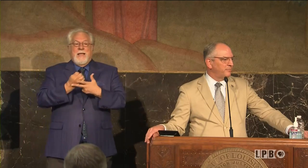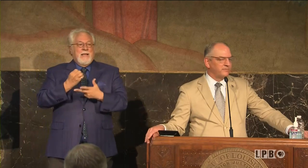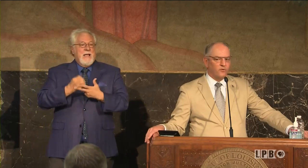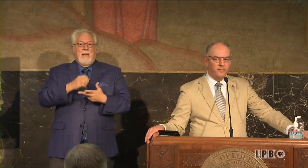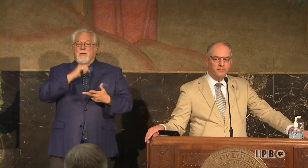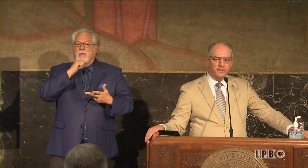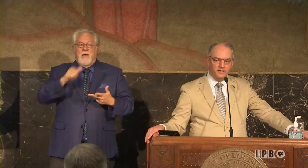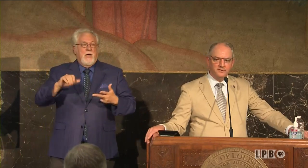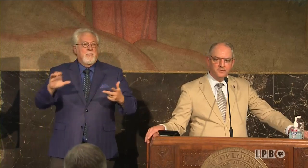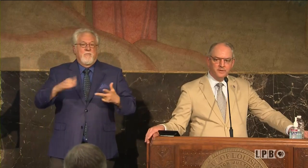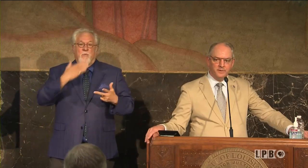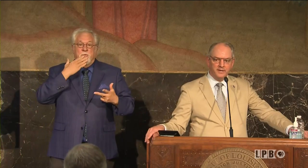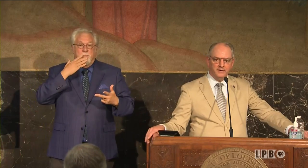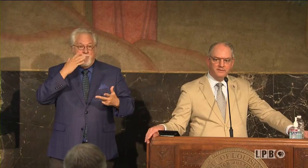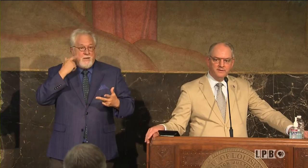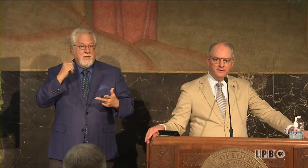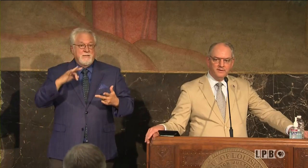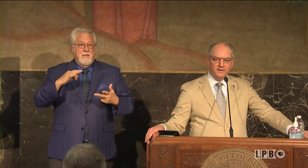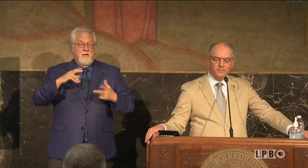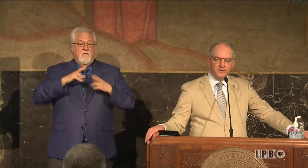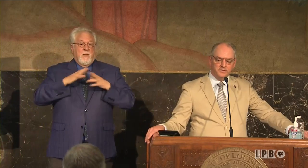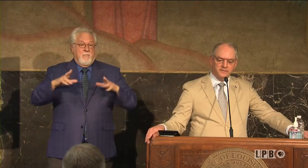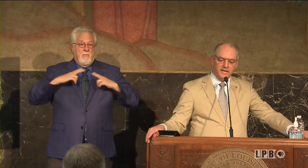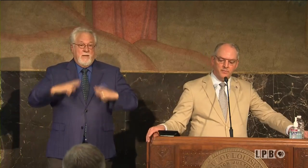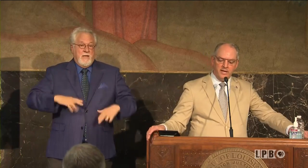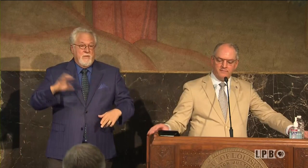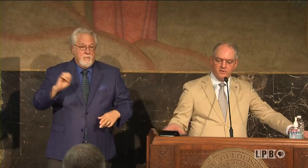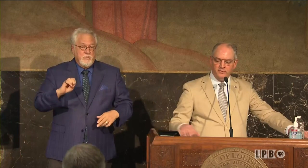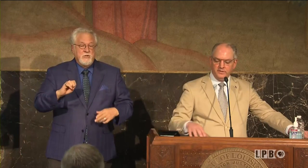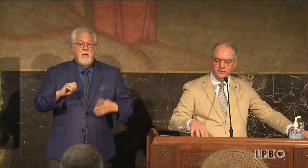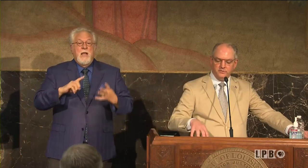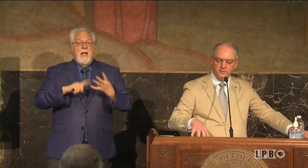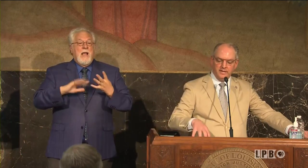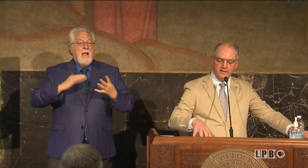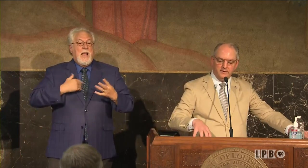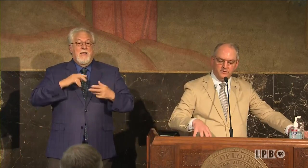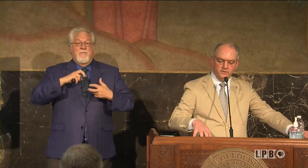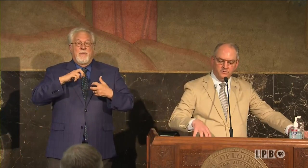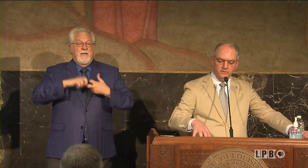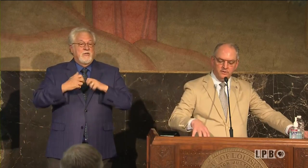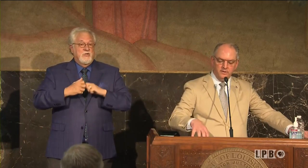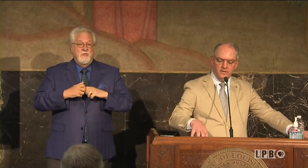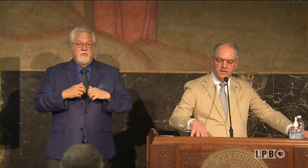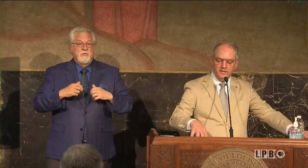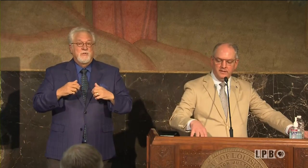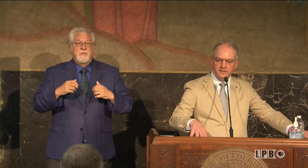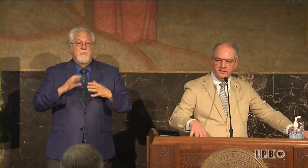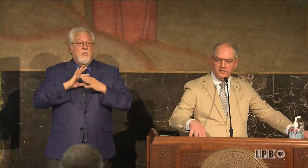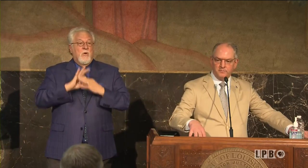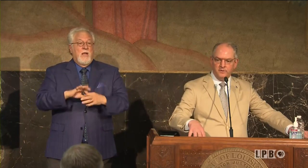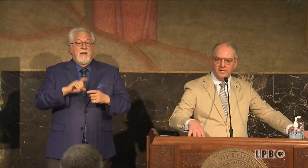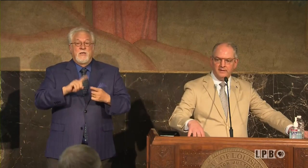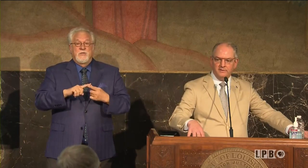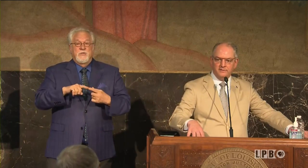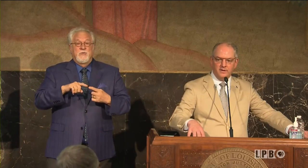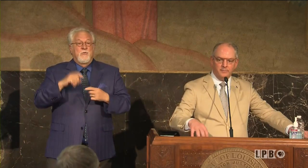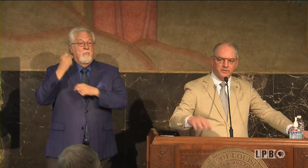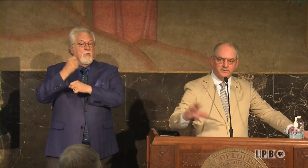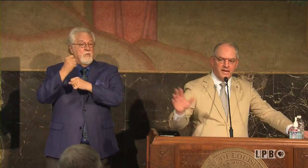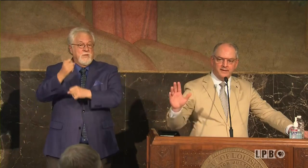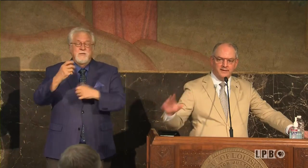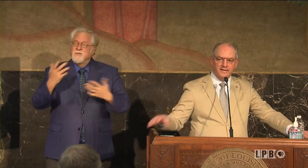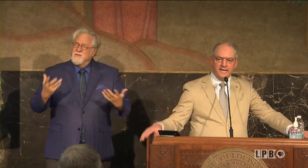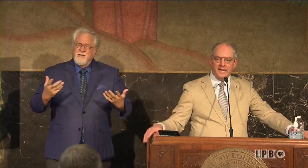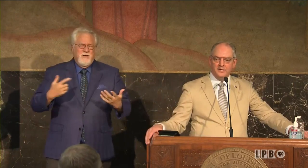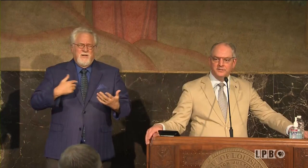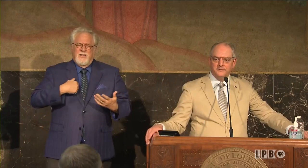not performing because of the public health emergency, and we have our own issues related to these protests. And so I'm just